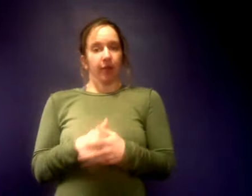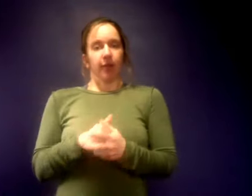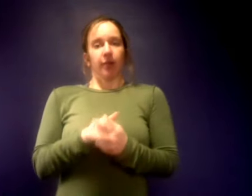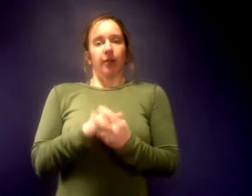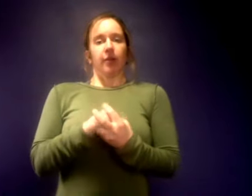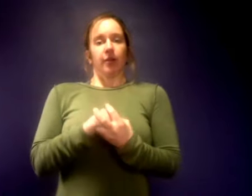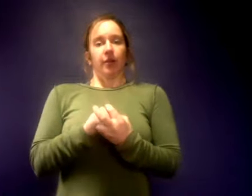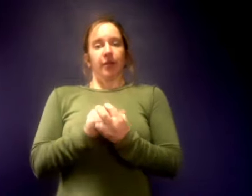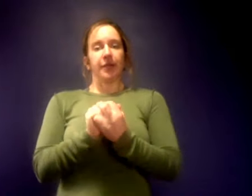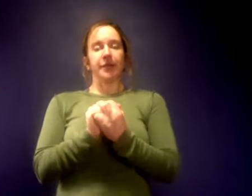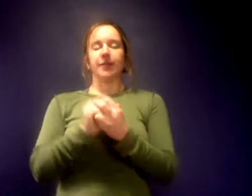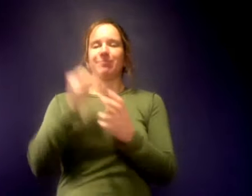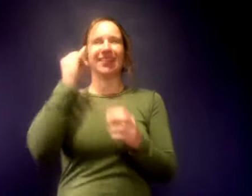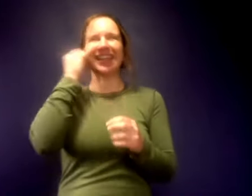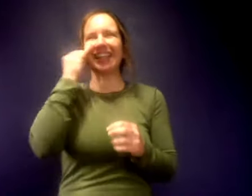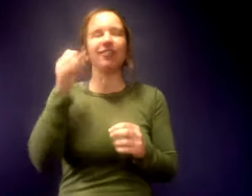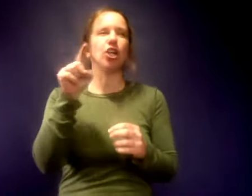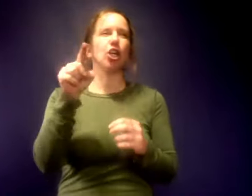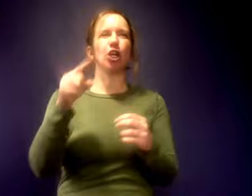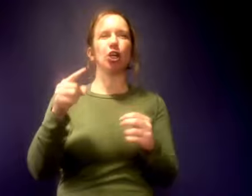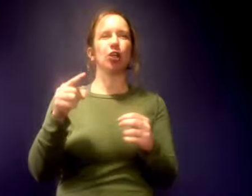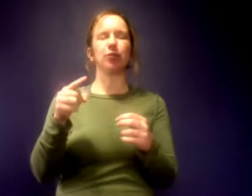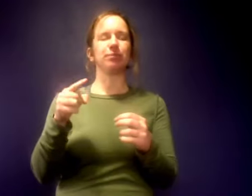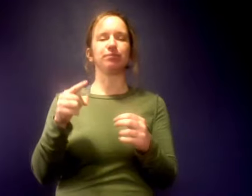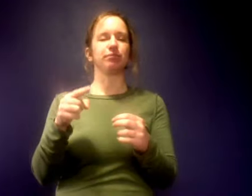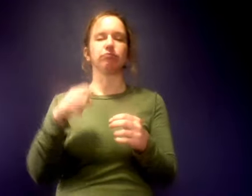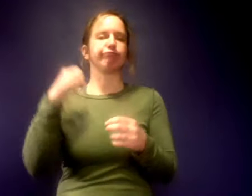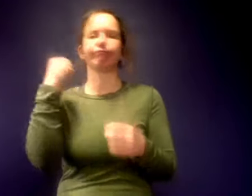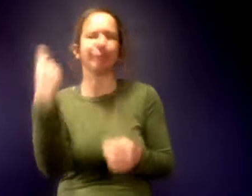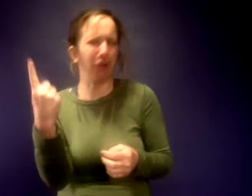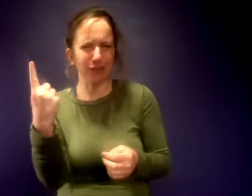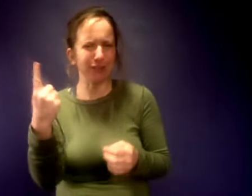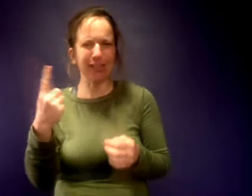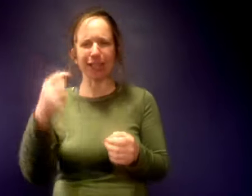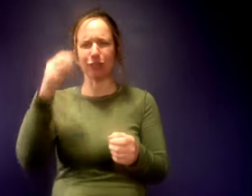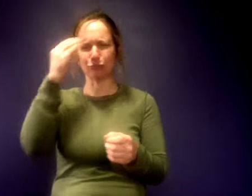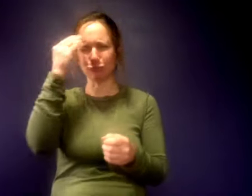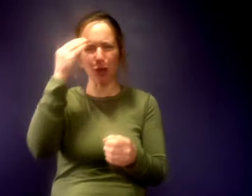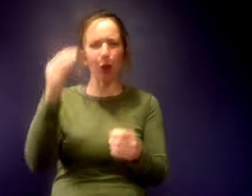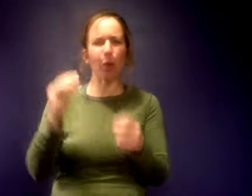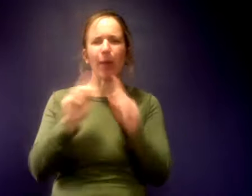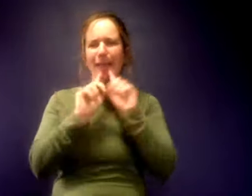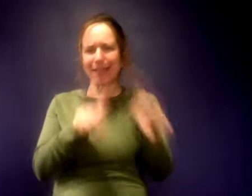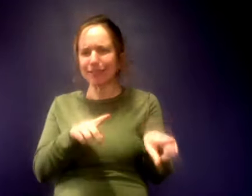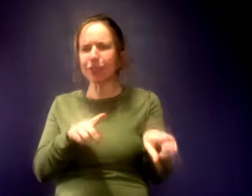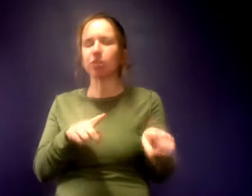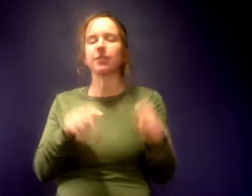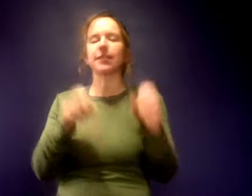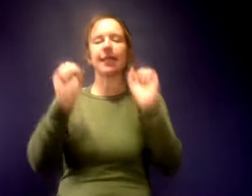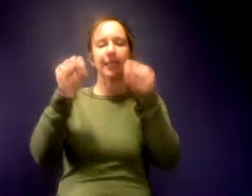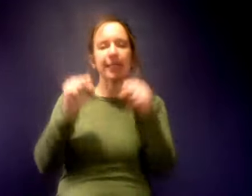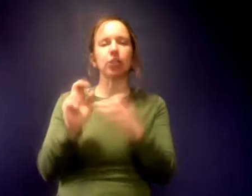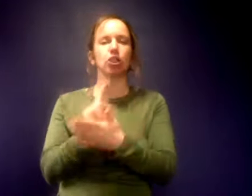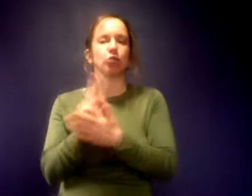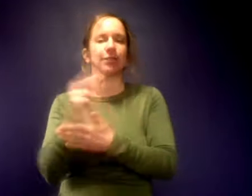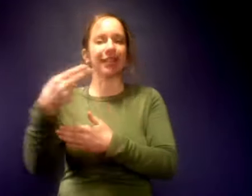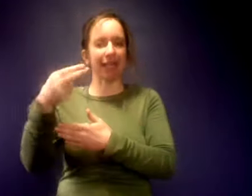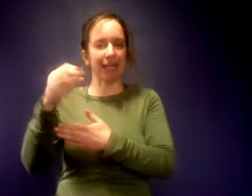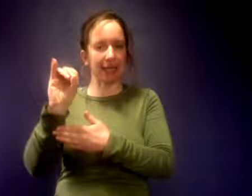you can press the hints and it'll draw circles, and then you can just count up the circles. Or if you want to do it on your own so you get the problem right, you can draw the